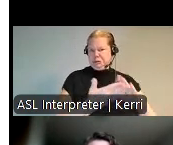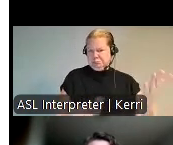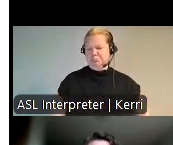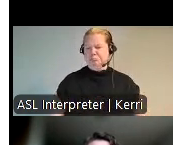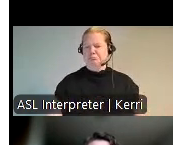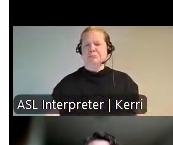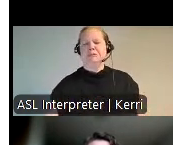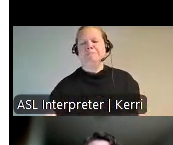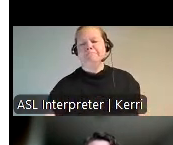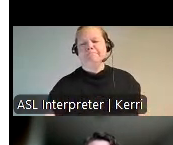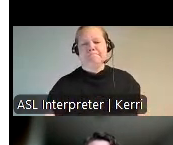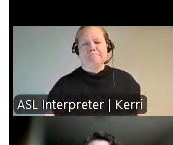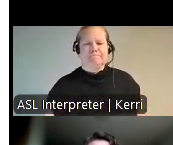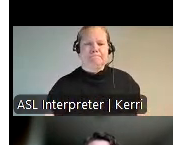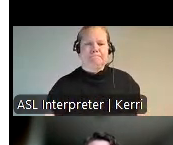Next slide.